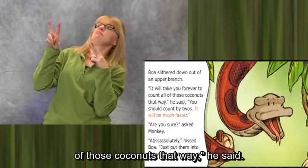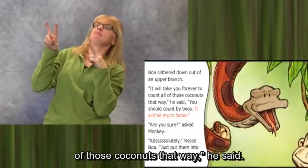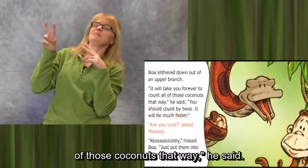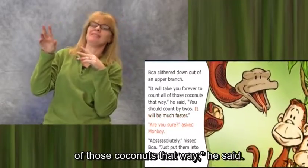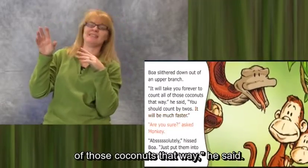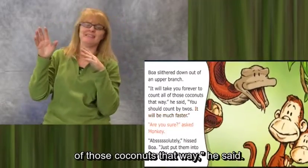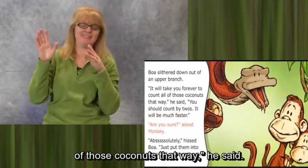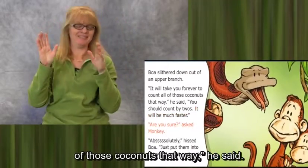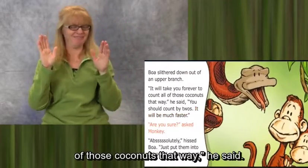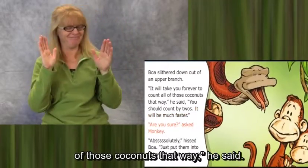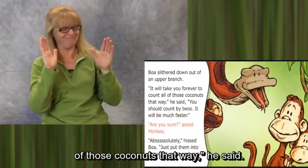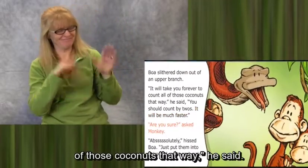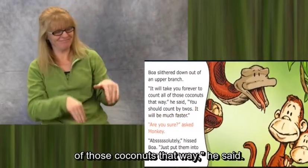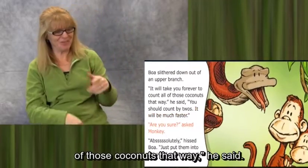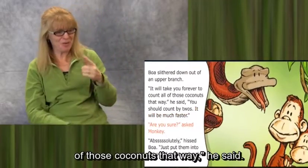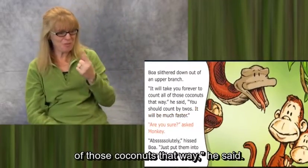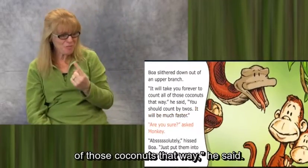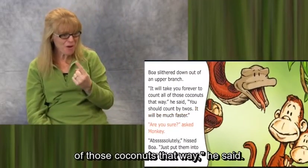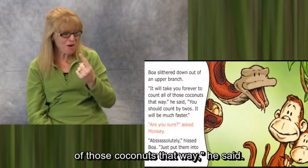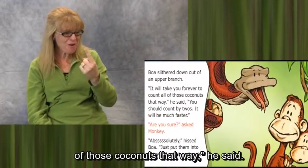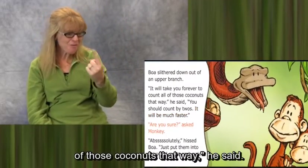coconuts that way, he said.